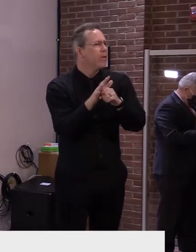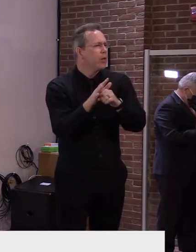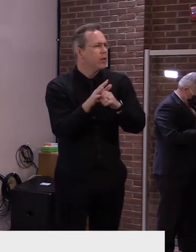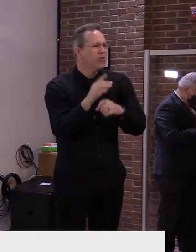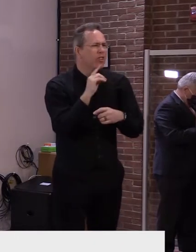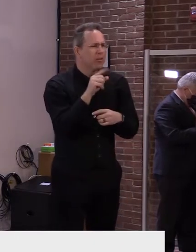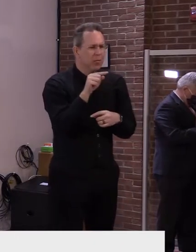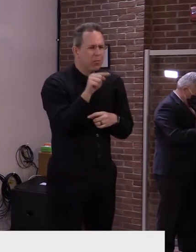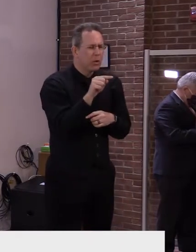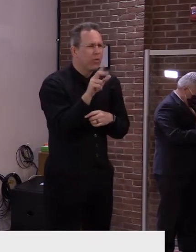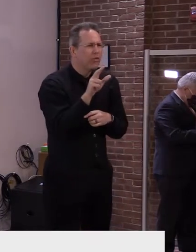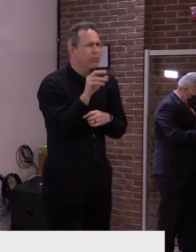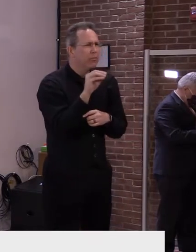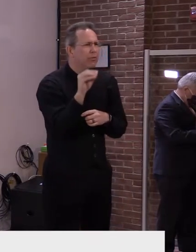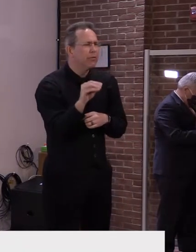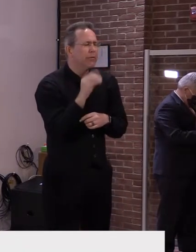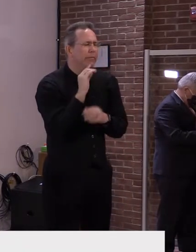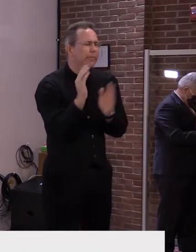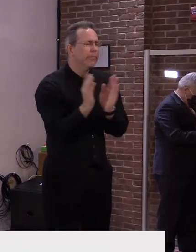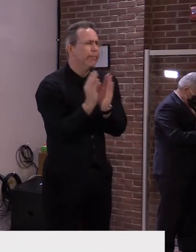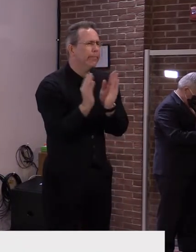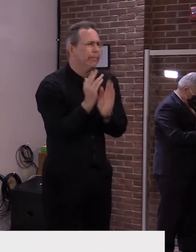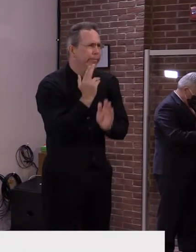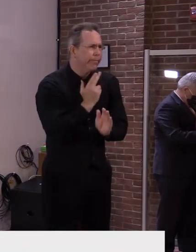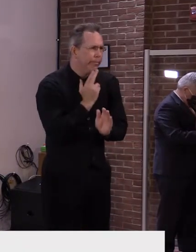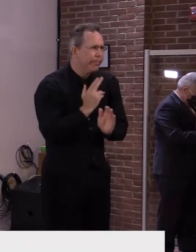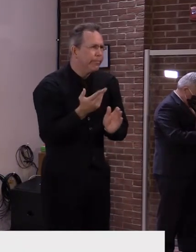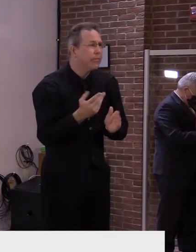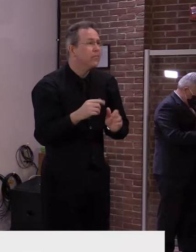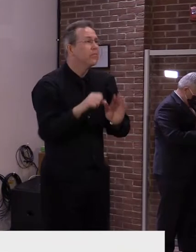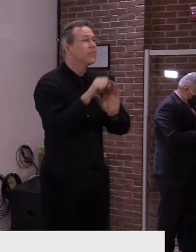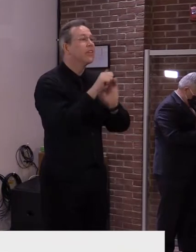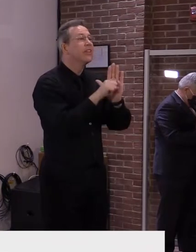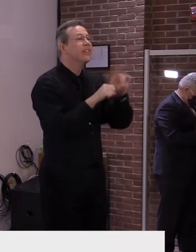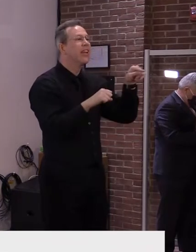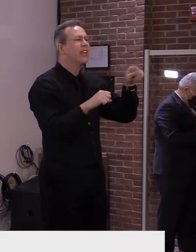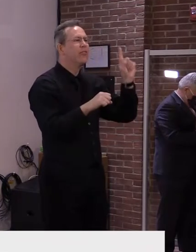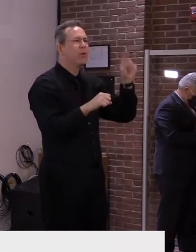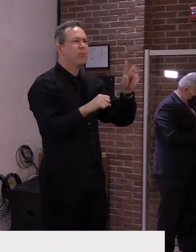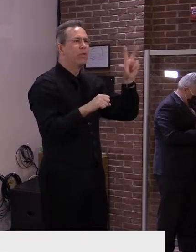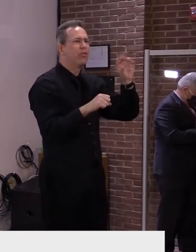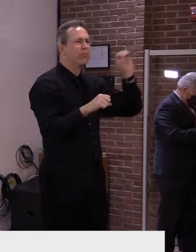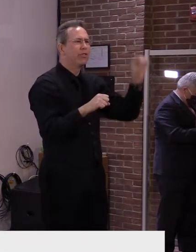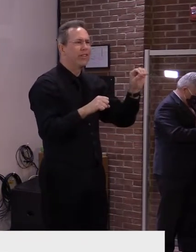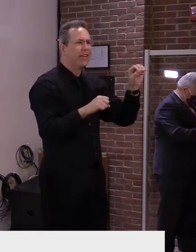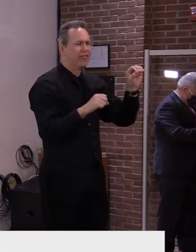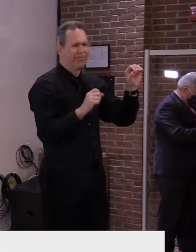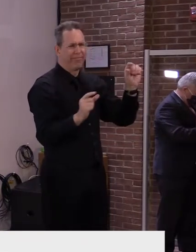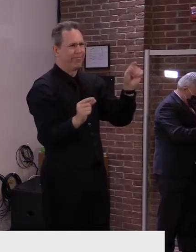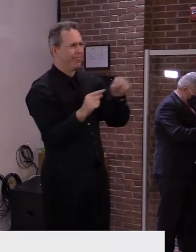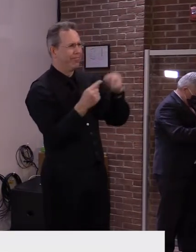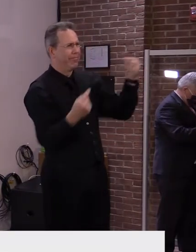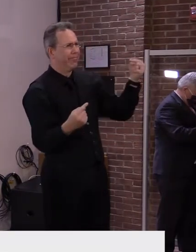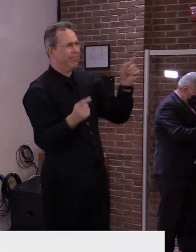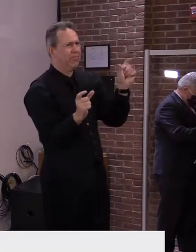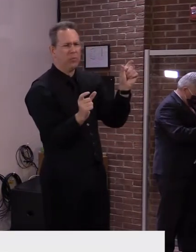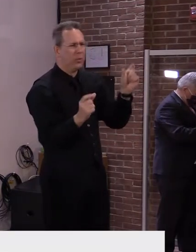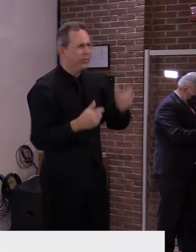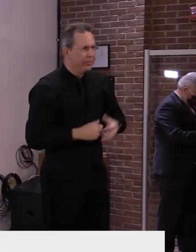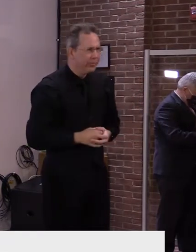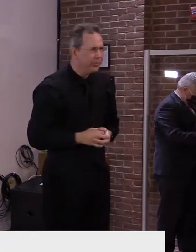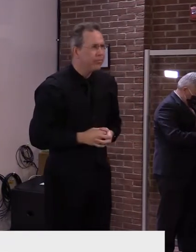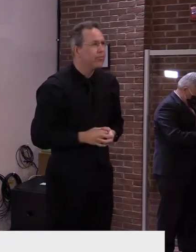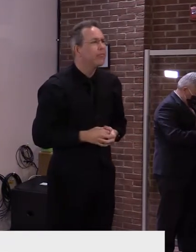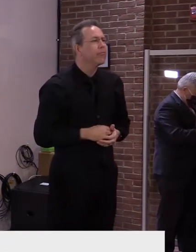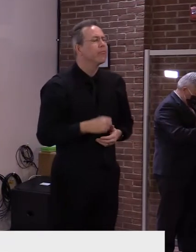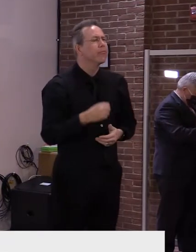is 1.3%. With respect to education recovery, recall that we are requiring school districts to assess